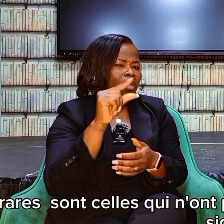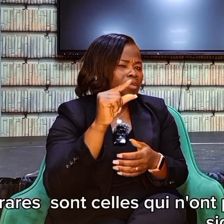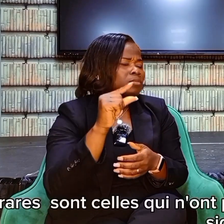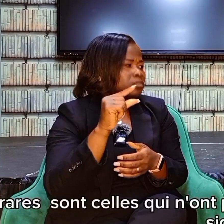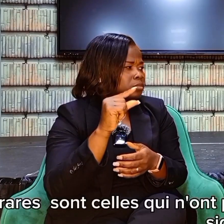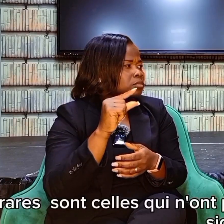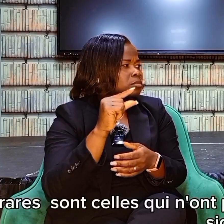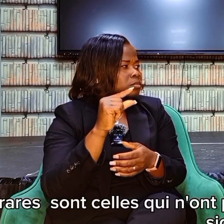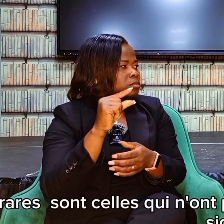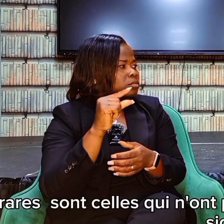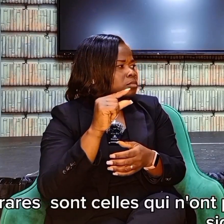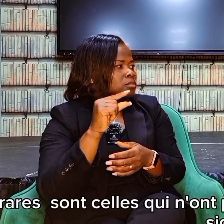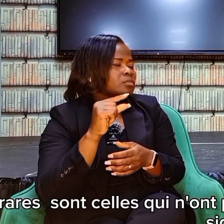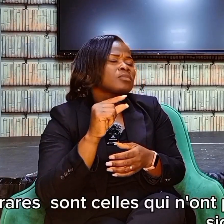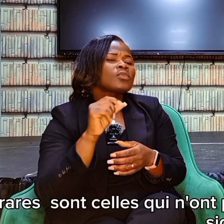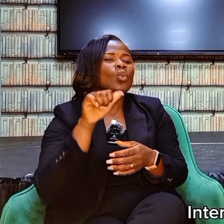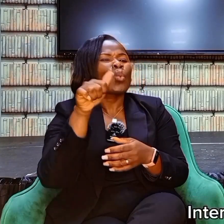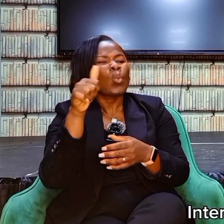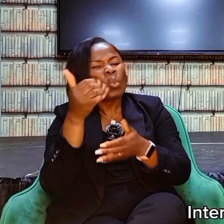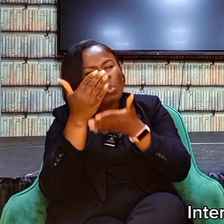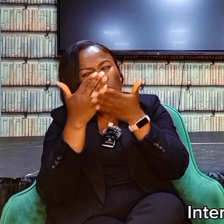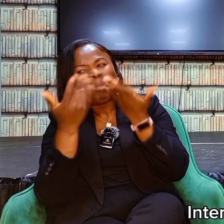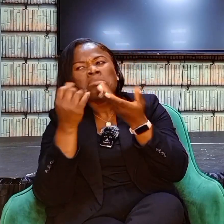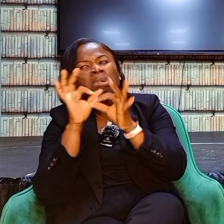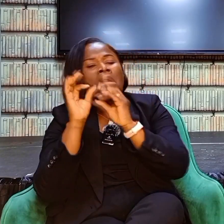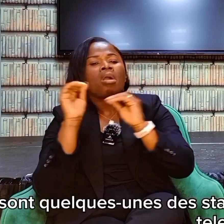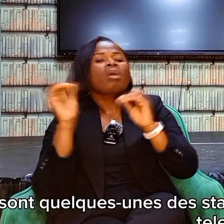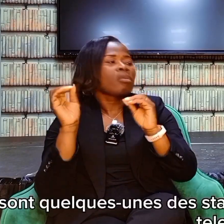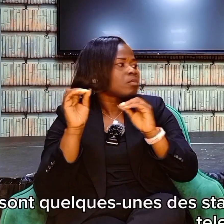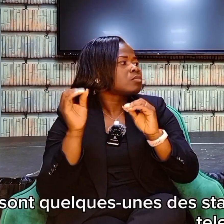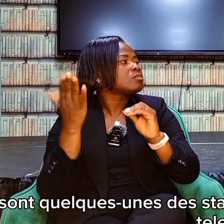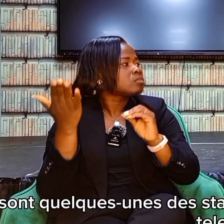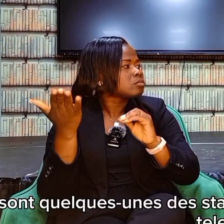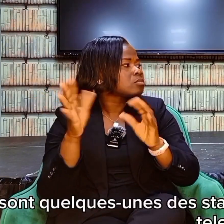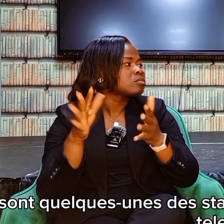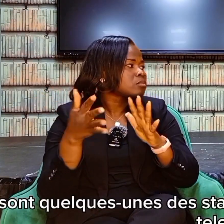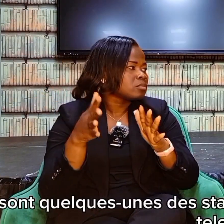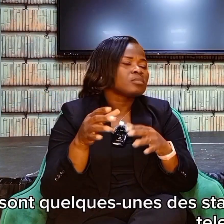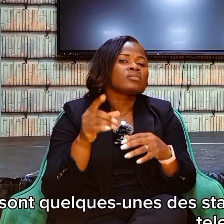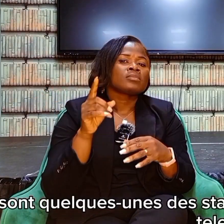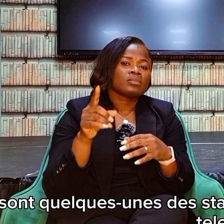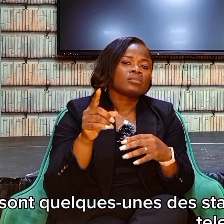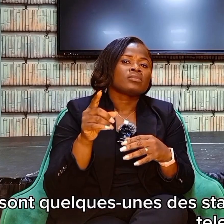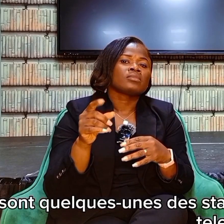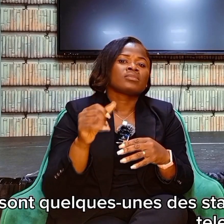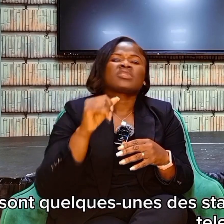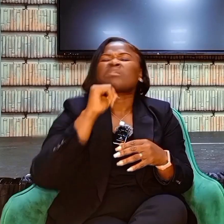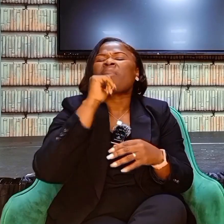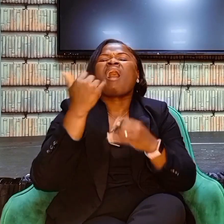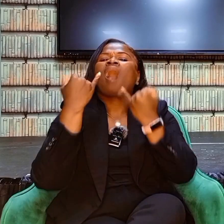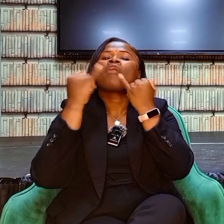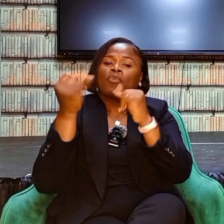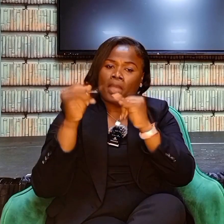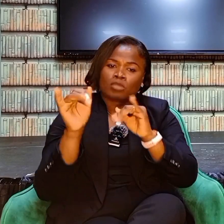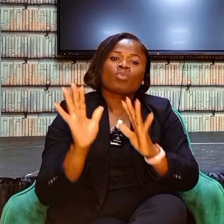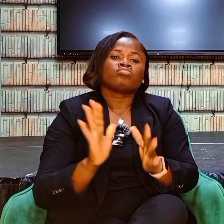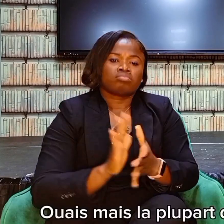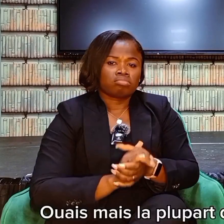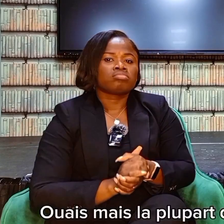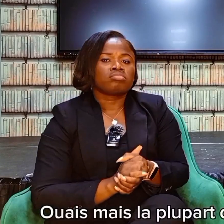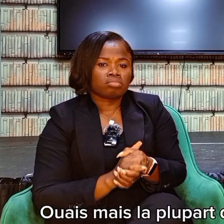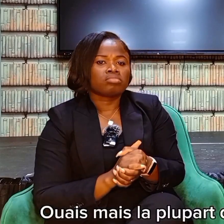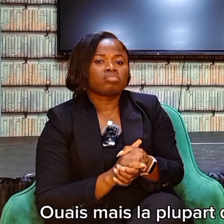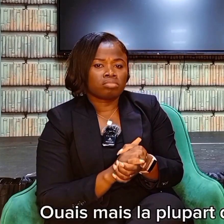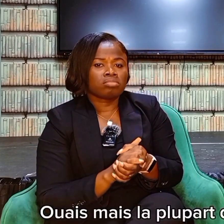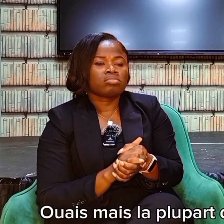and the few ones that don't have sign language interpreters, these are some of the stations that don't have news.